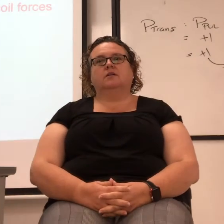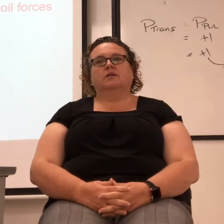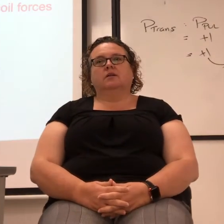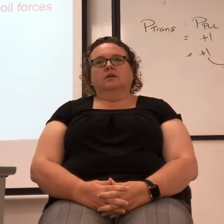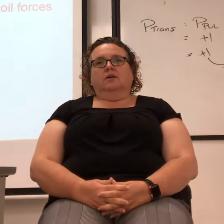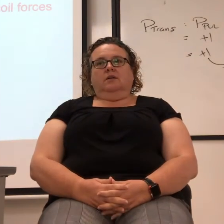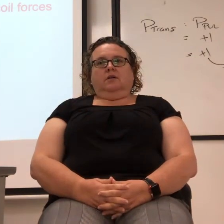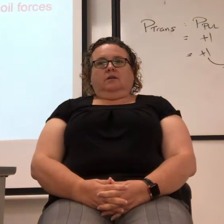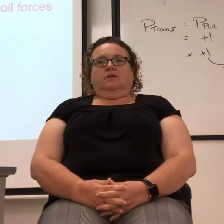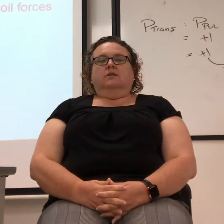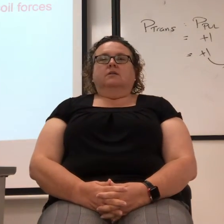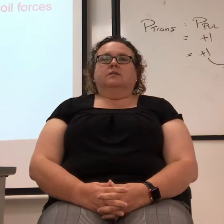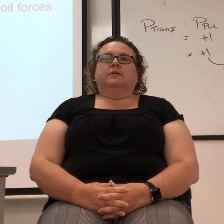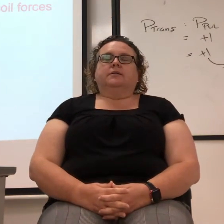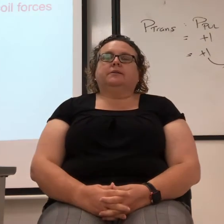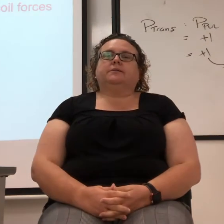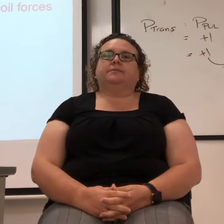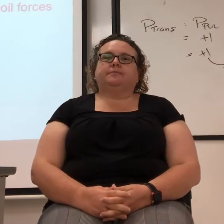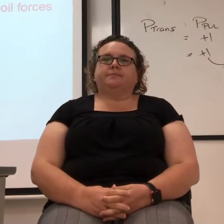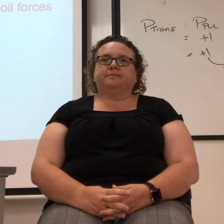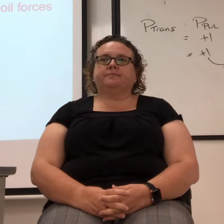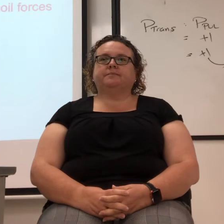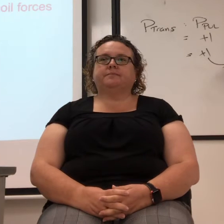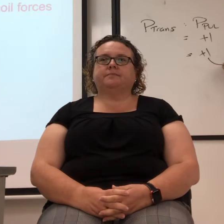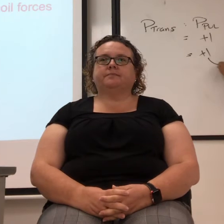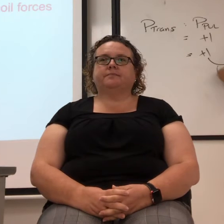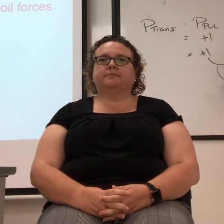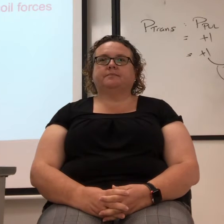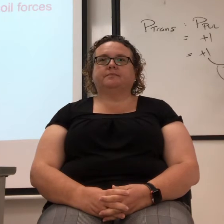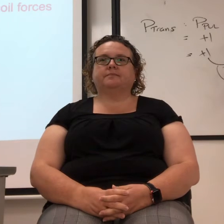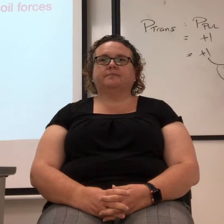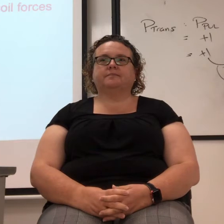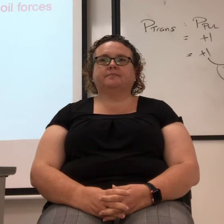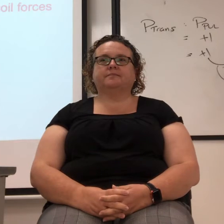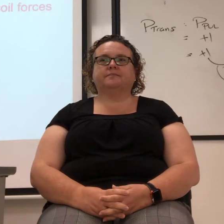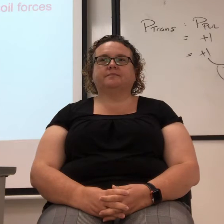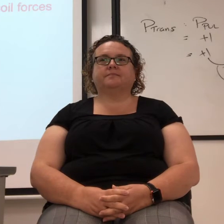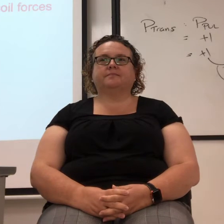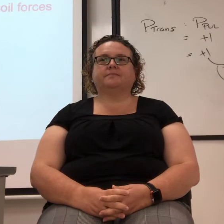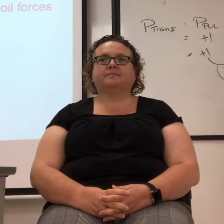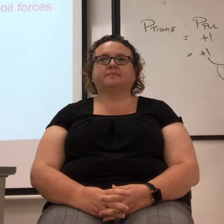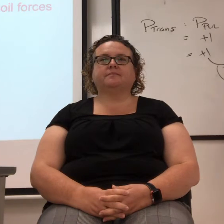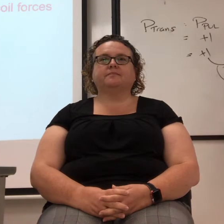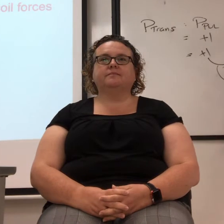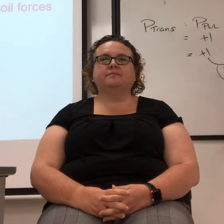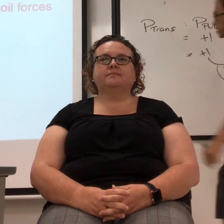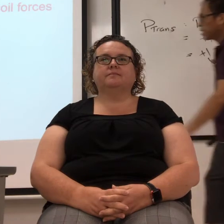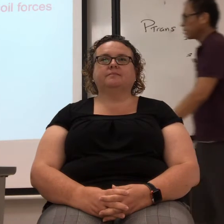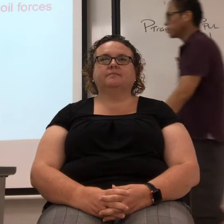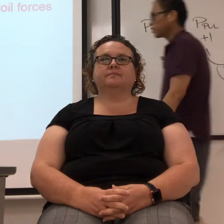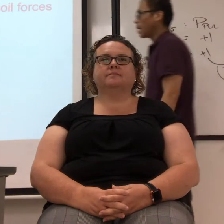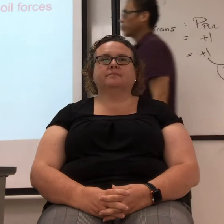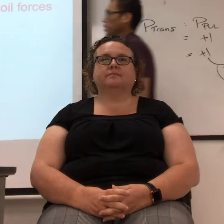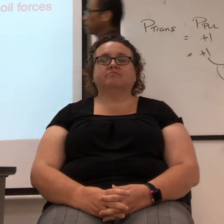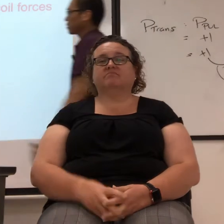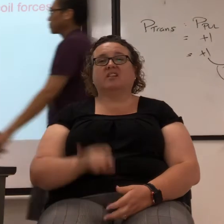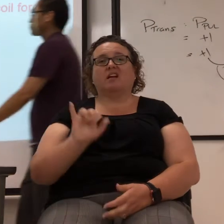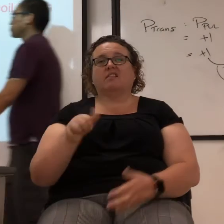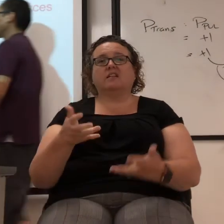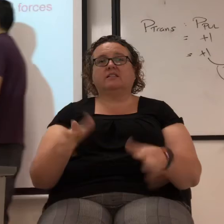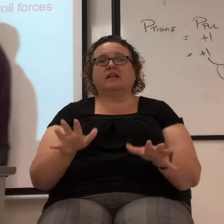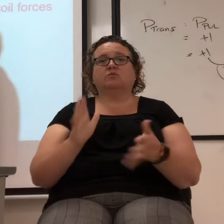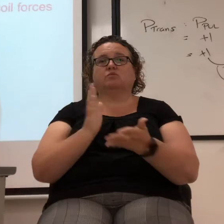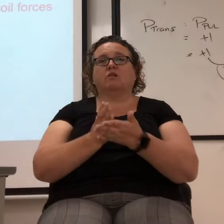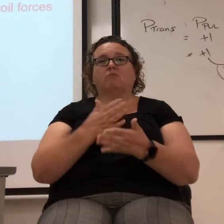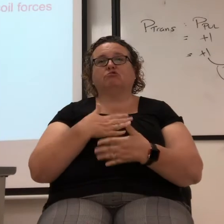Air rushes out until it equilibrates and becomes 0, and then that's it, you stop breathing.